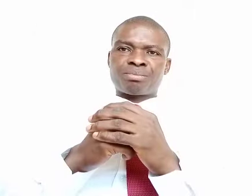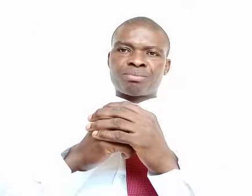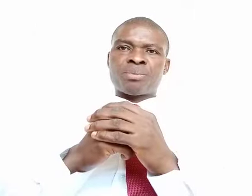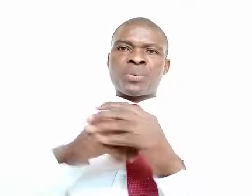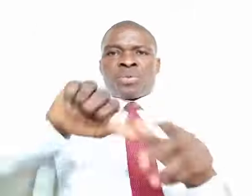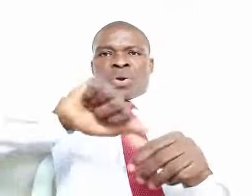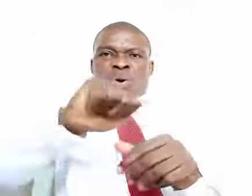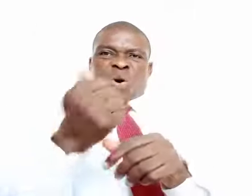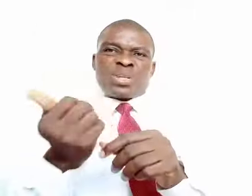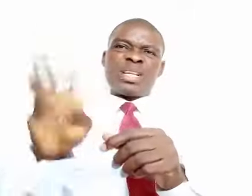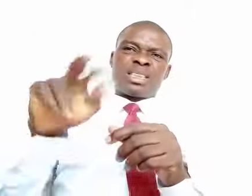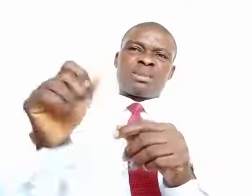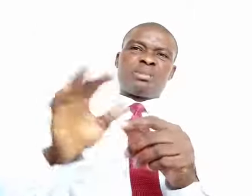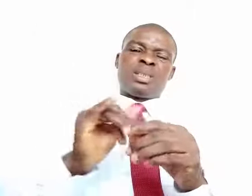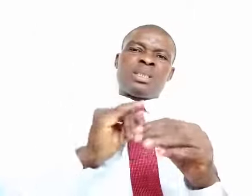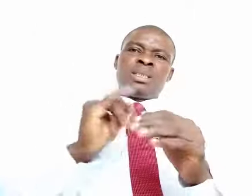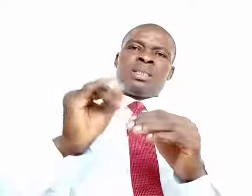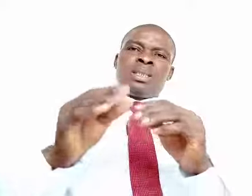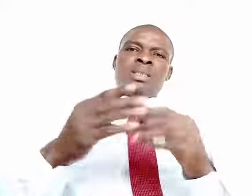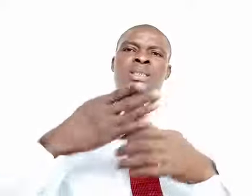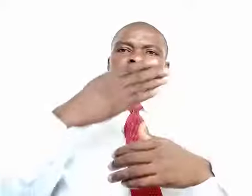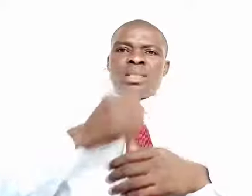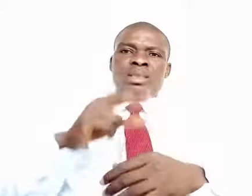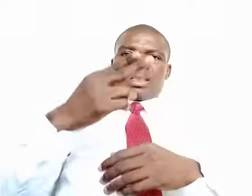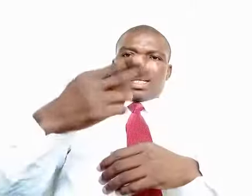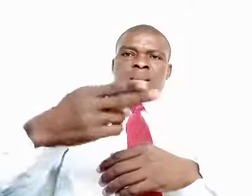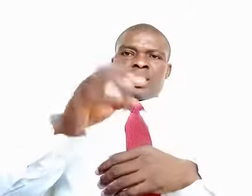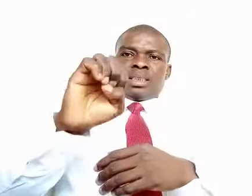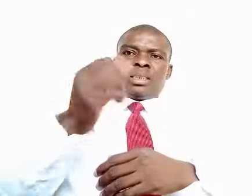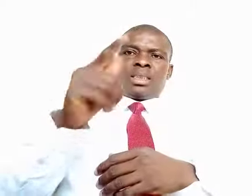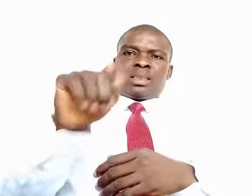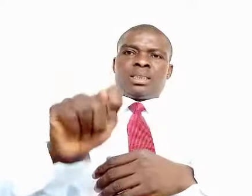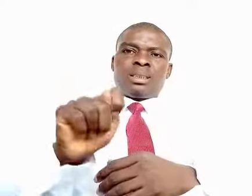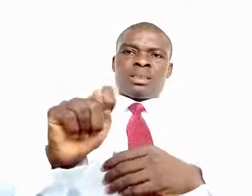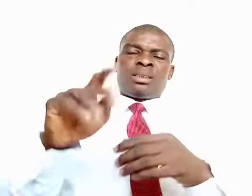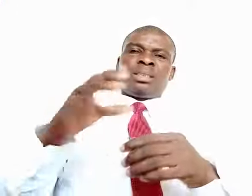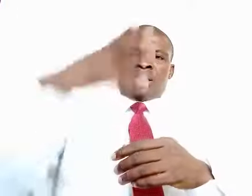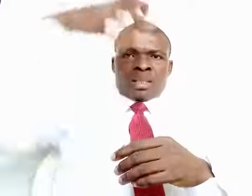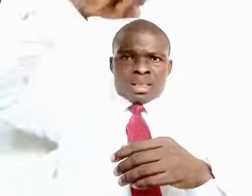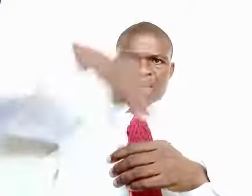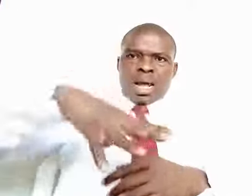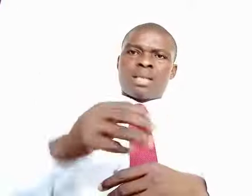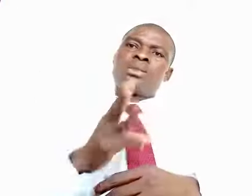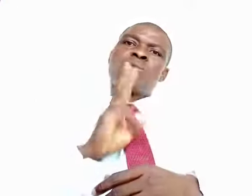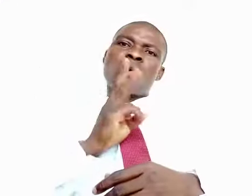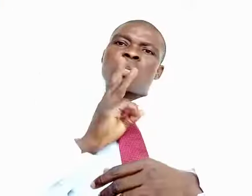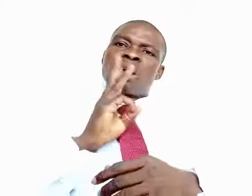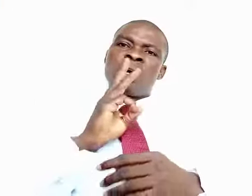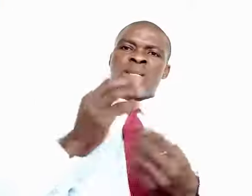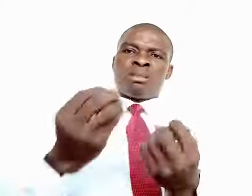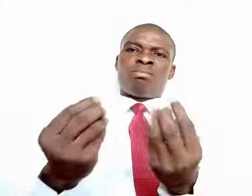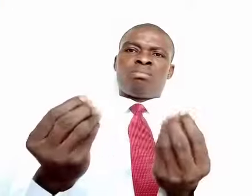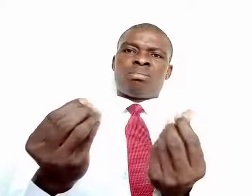Other stimuli include heat, light, pain, water, sound,